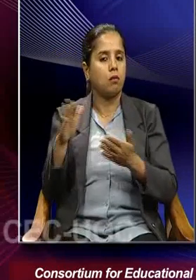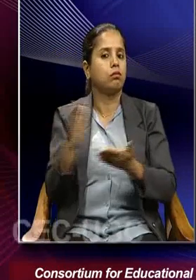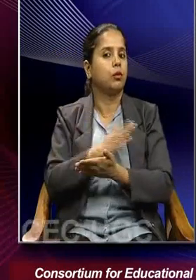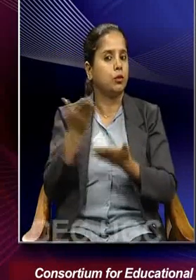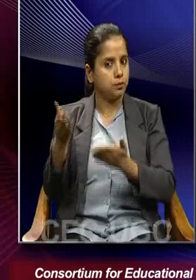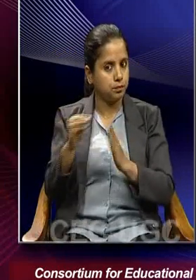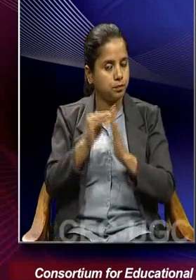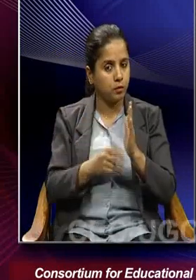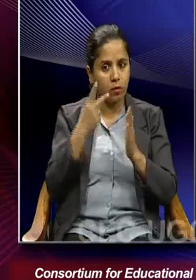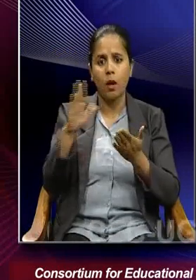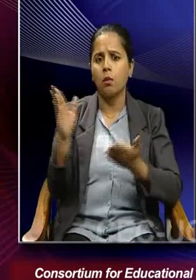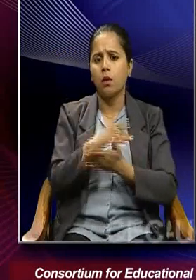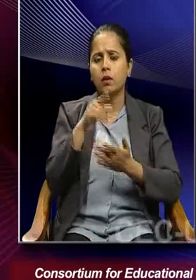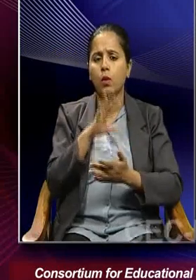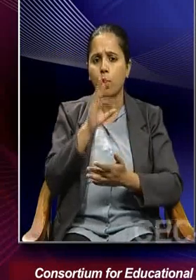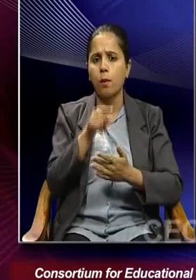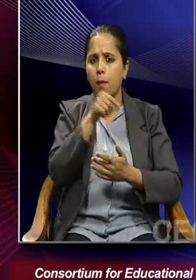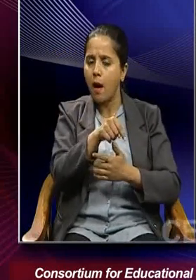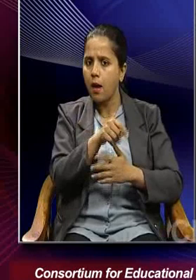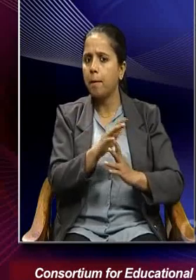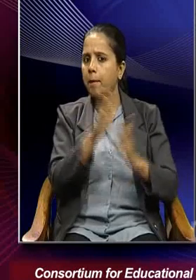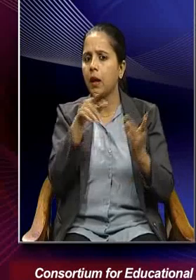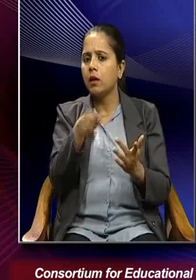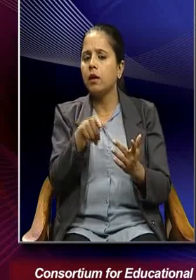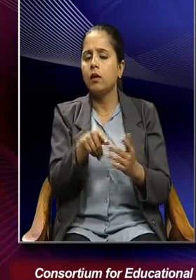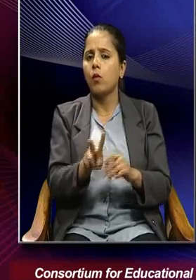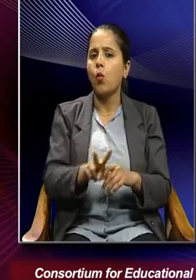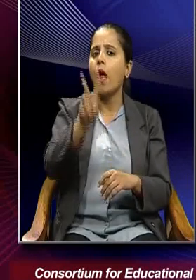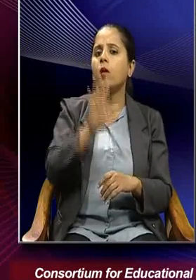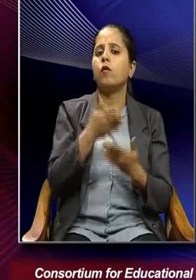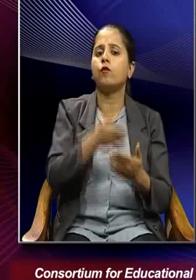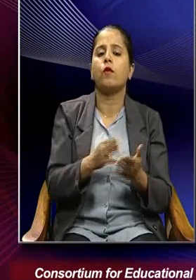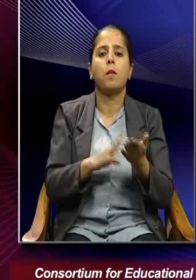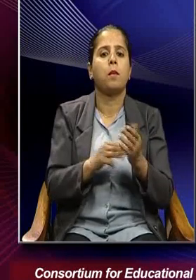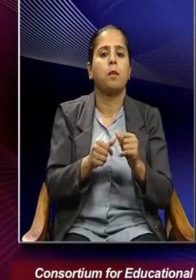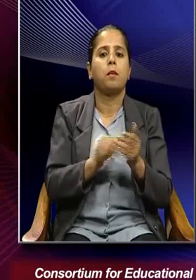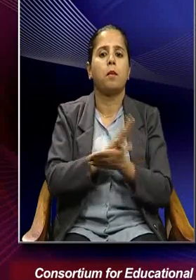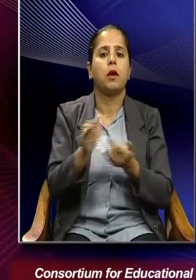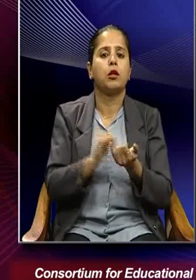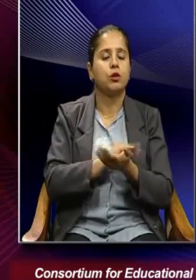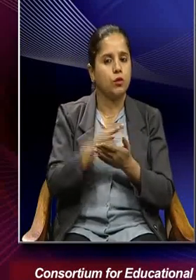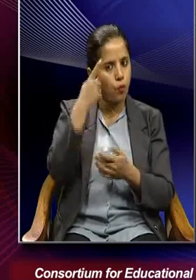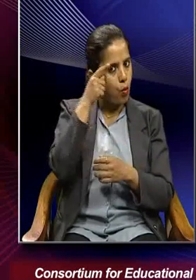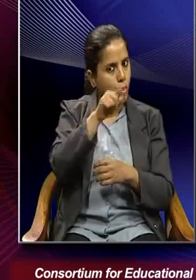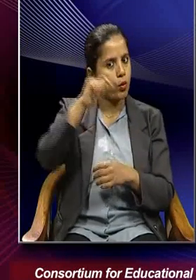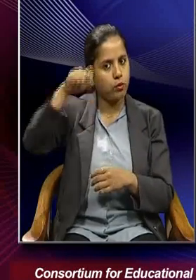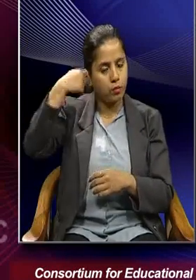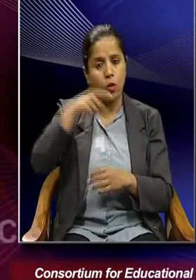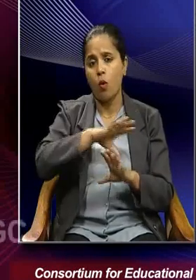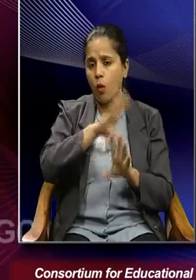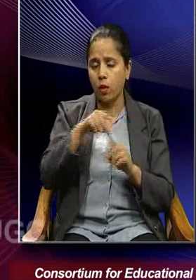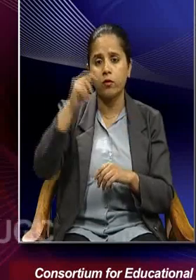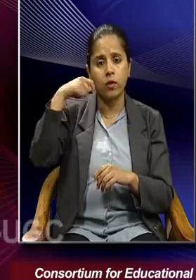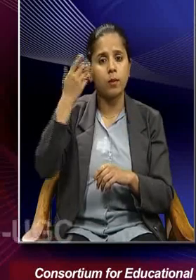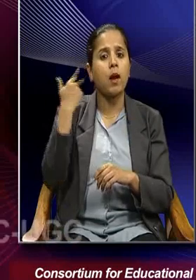music was central to the films by Mahesh Bhatt, and all the films